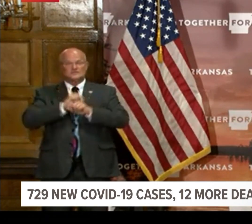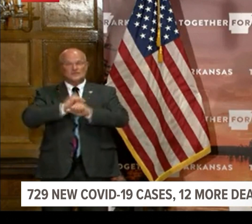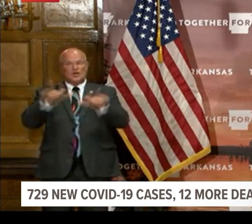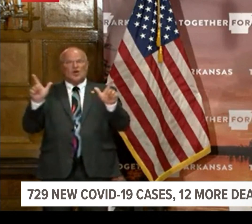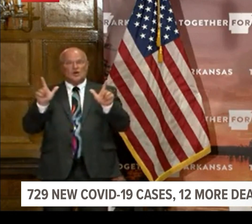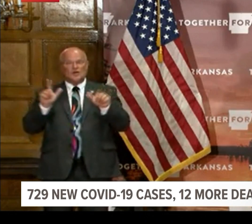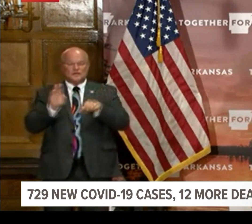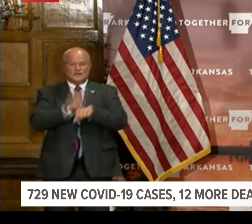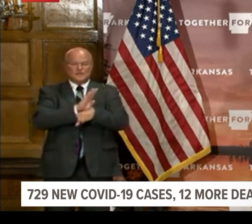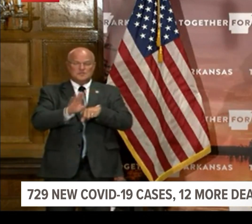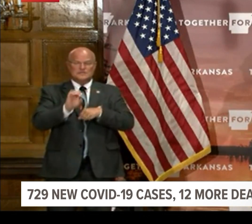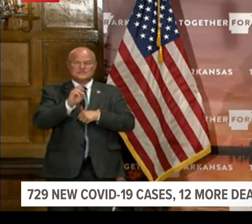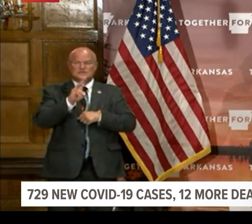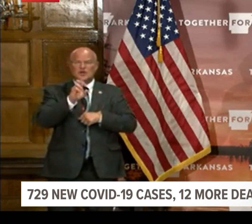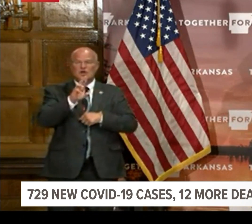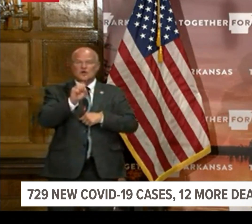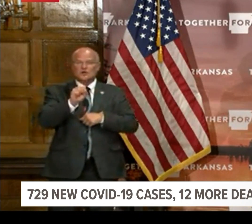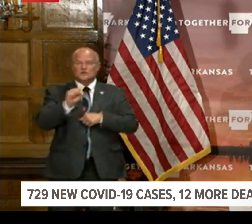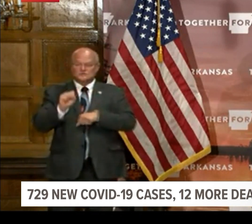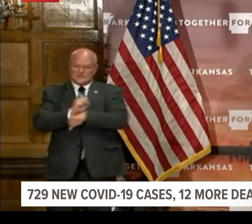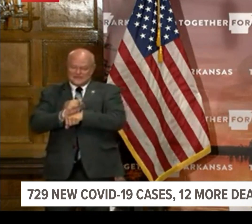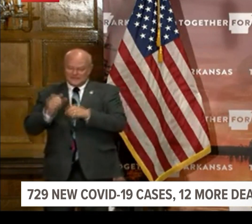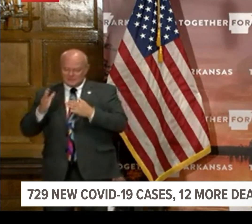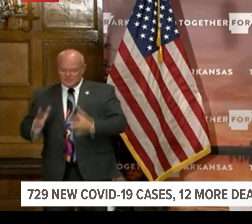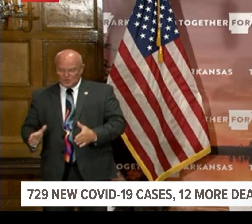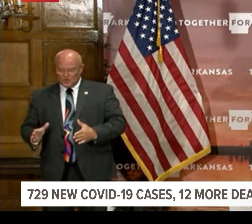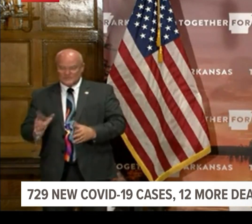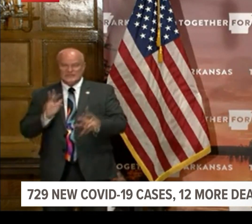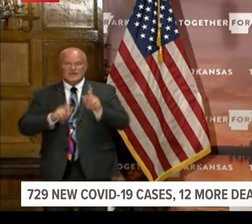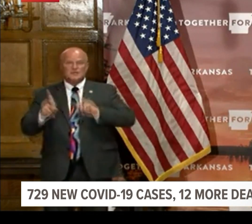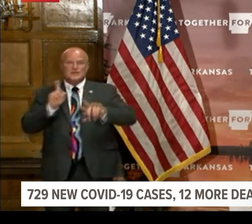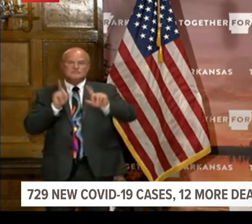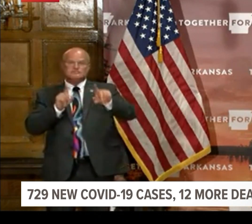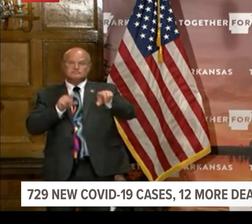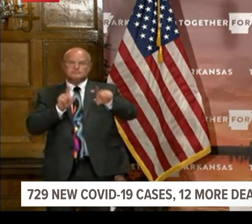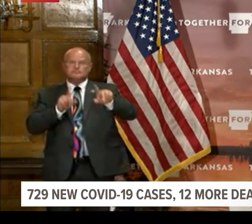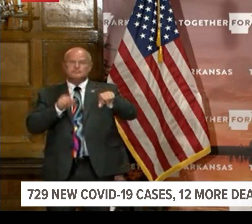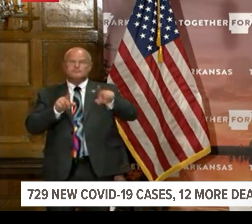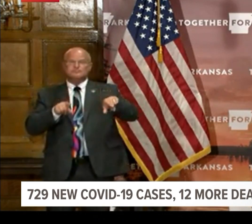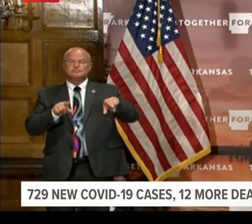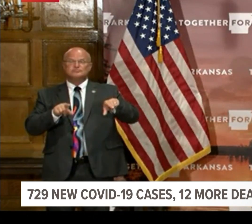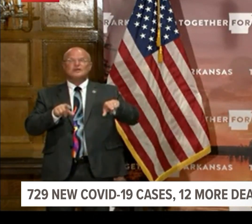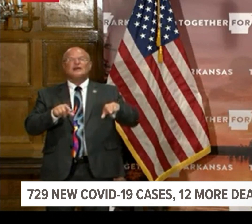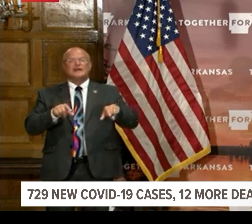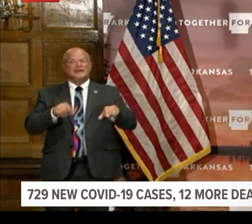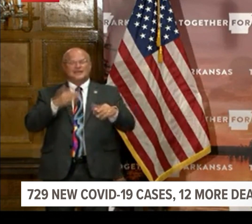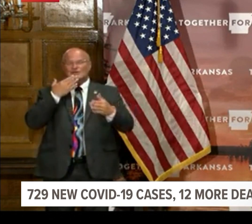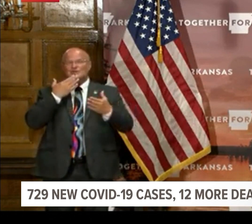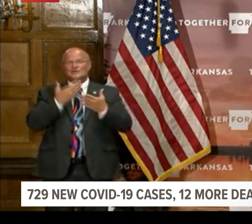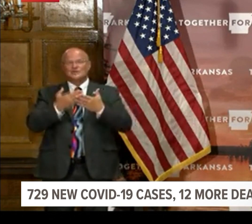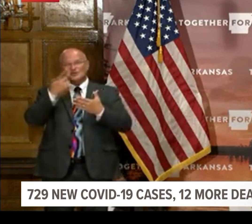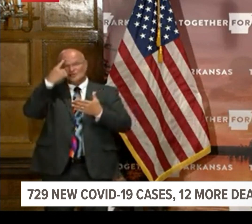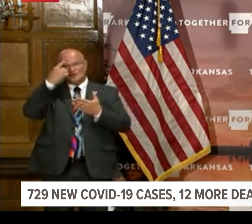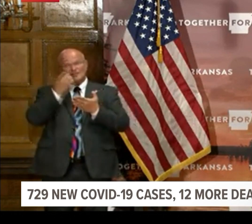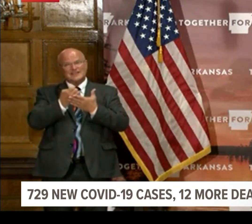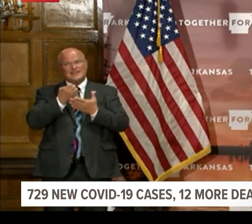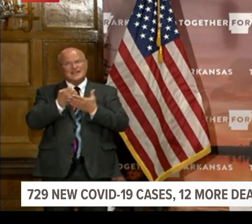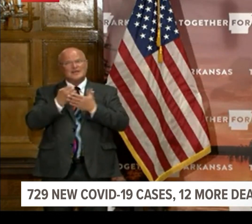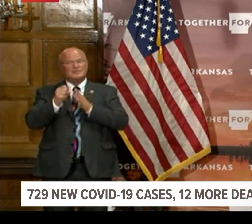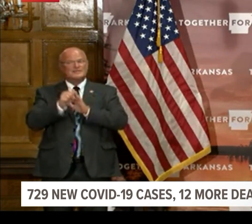the business owners, that's good for the employees, that's good for the patrons, and also just good for the general economy of our